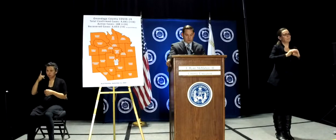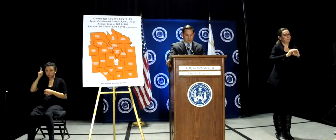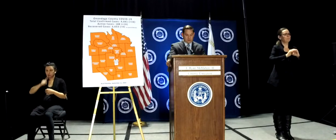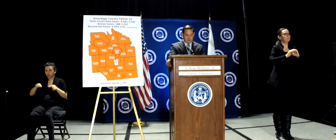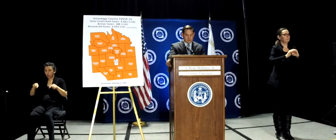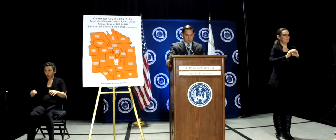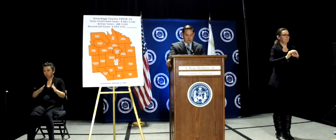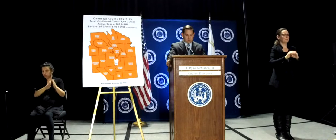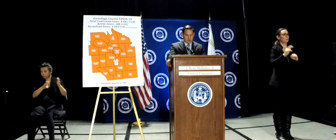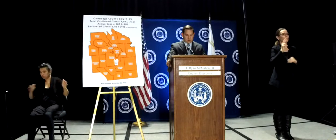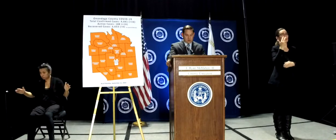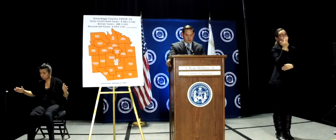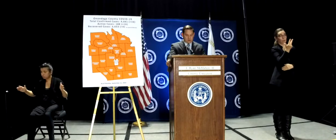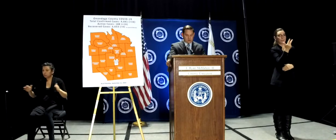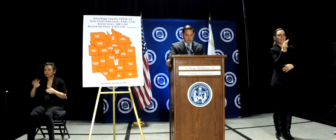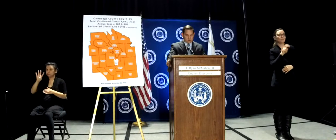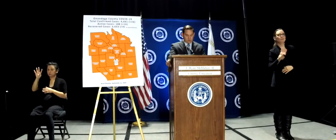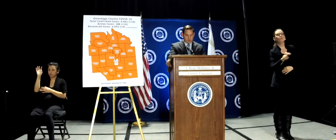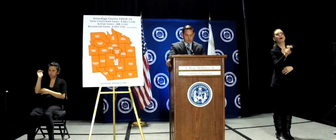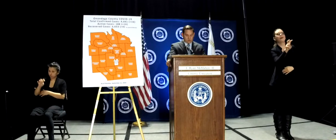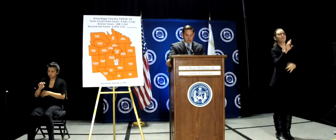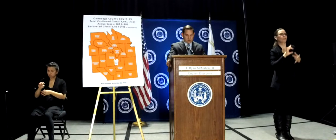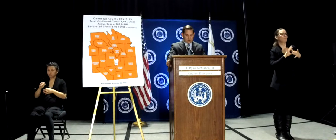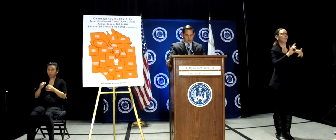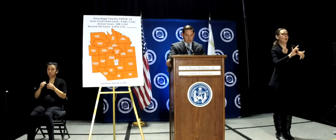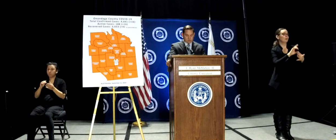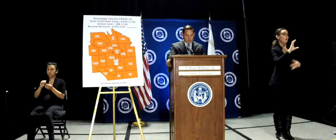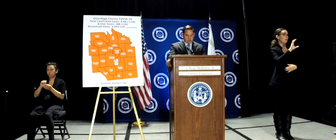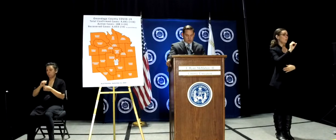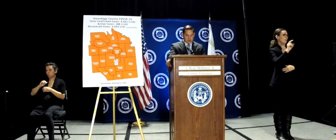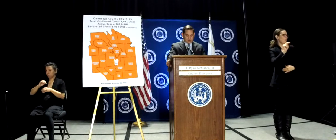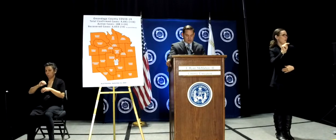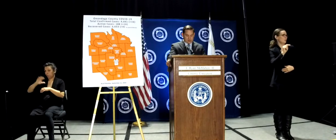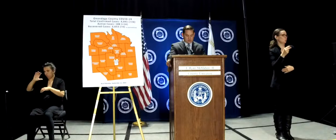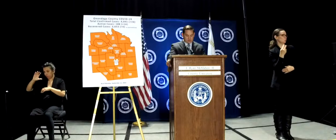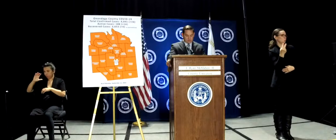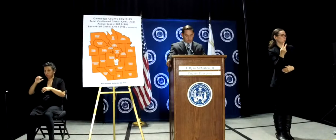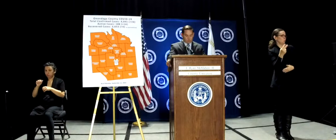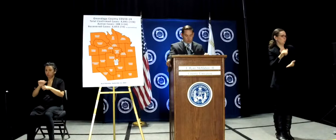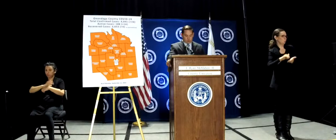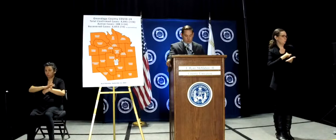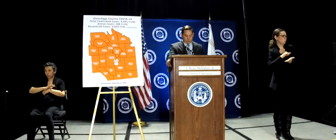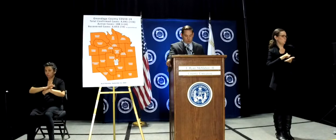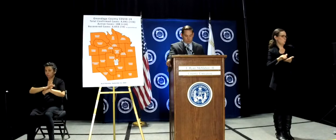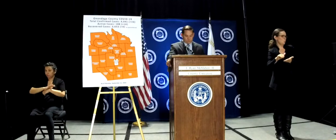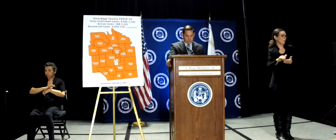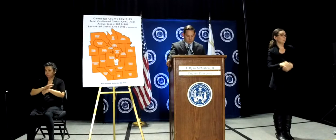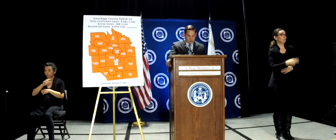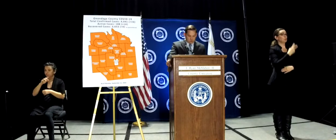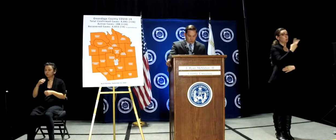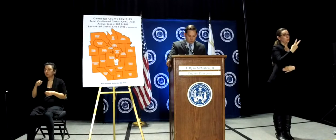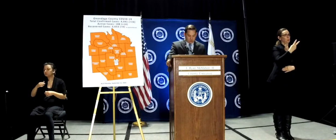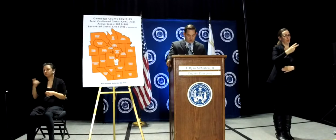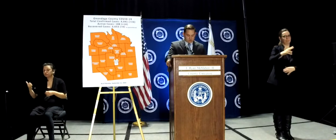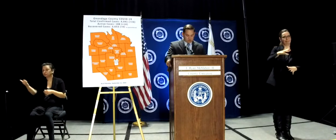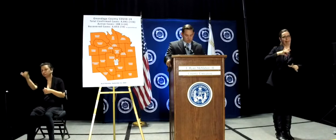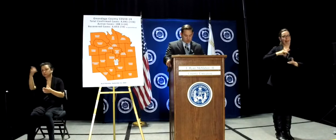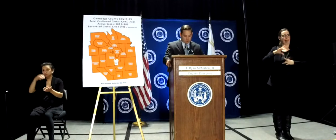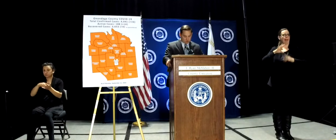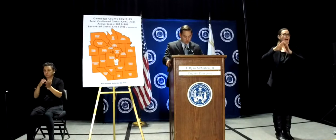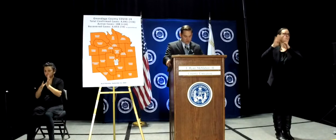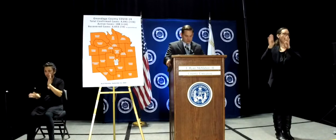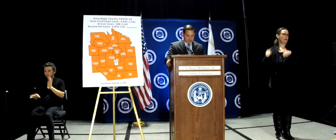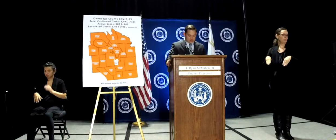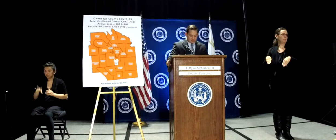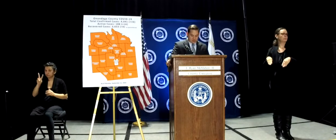travel related. 2 were household contacts, 1 a group home, 1 still